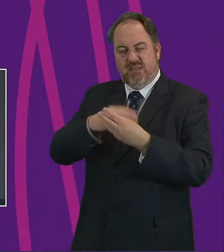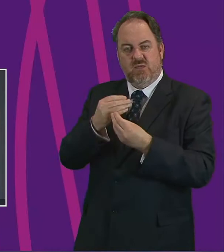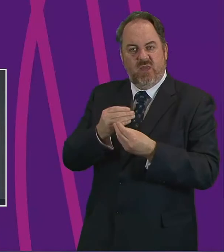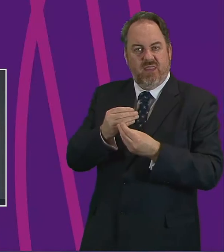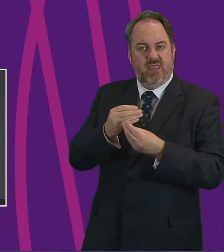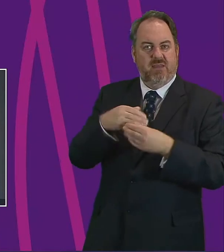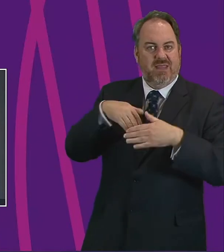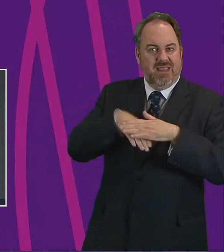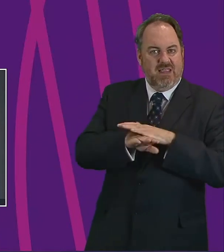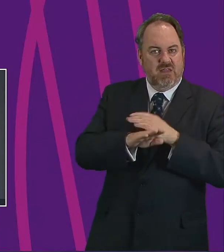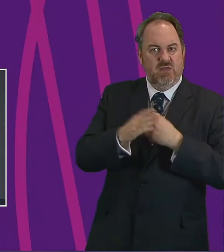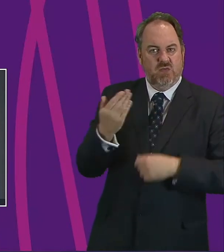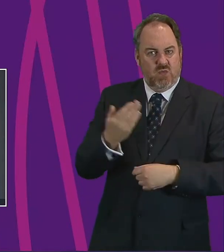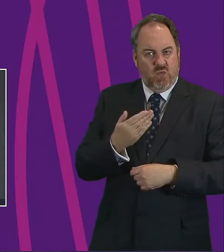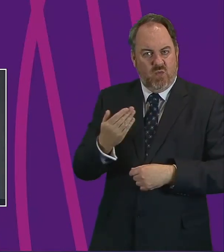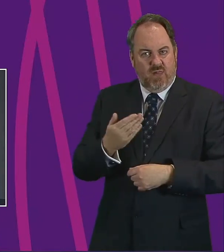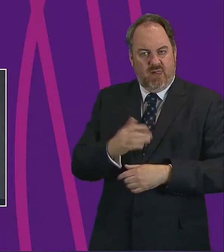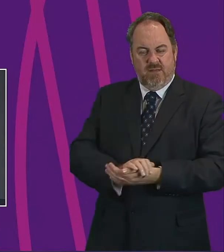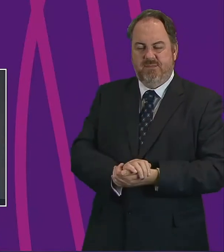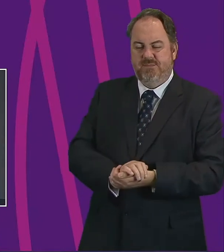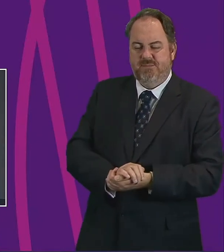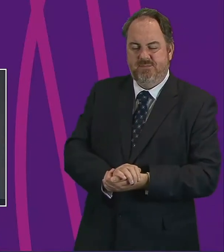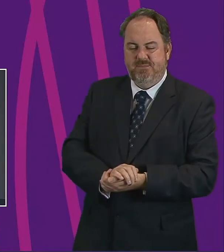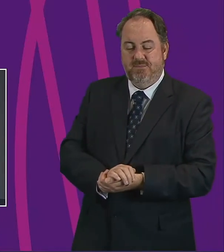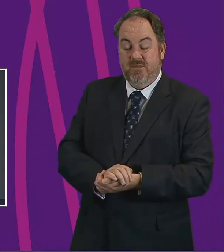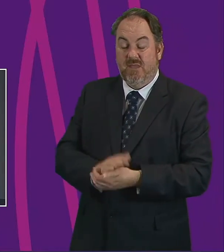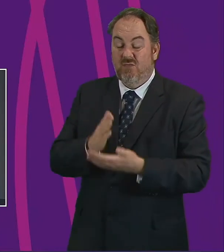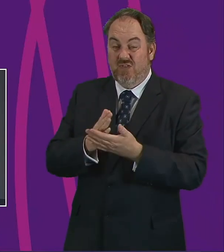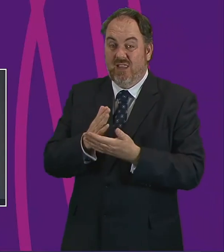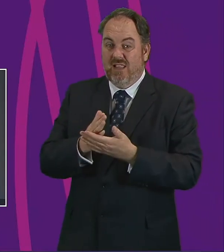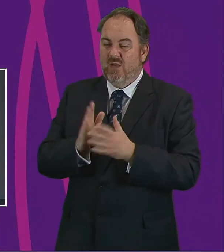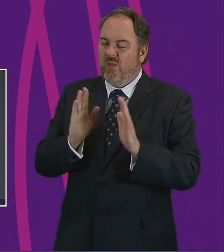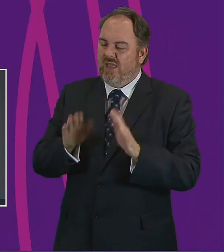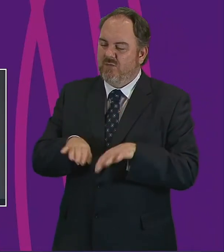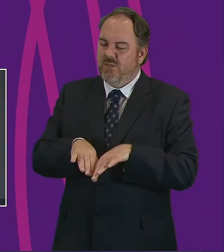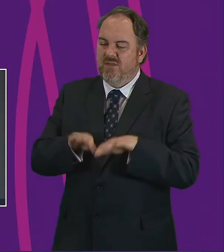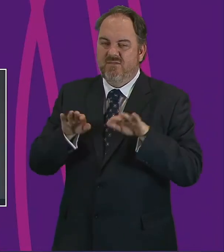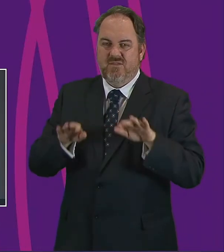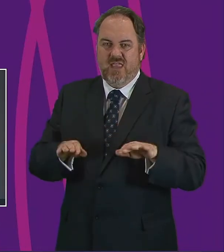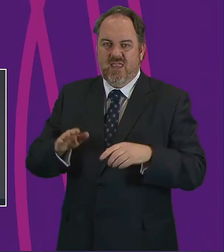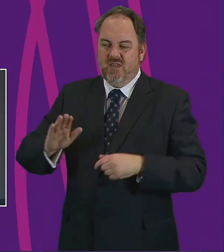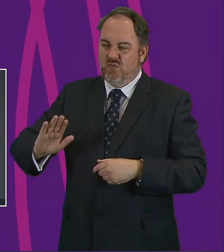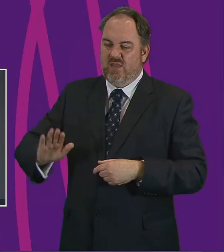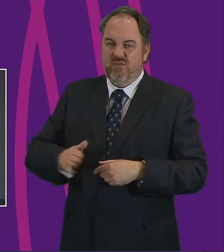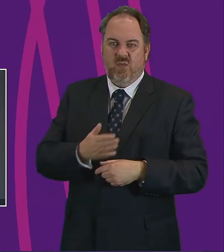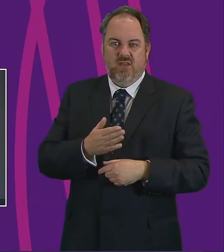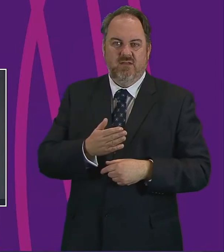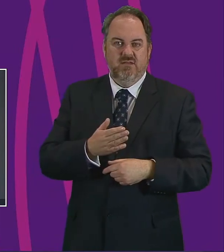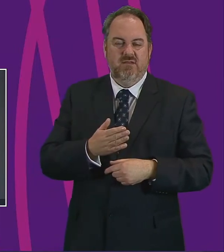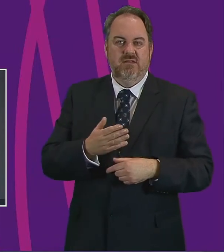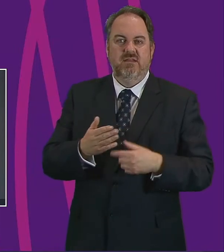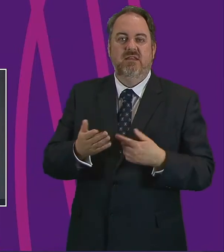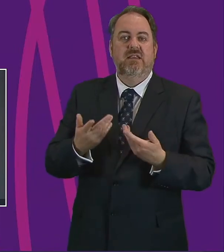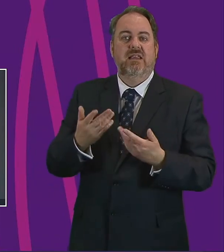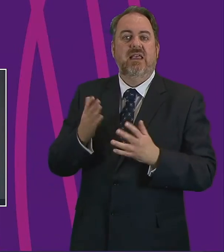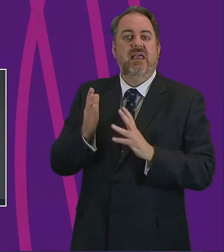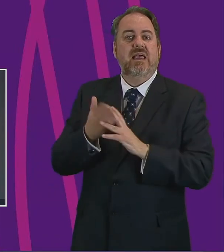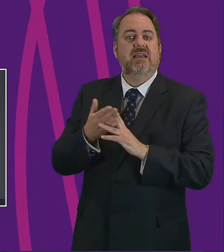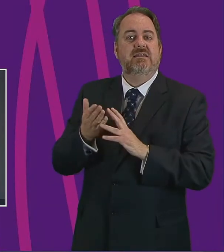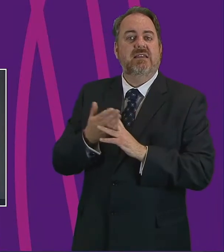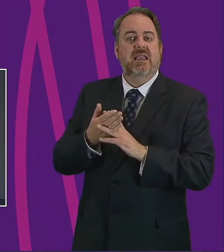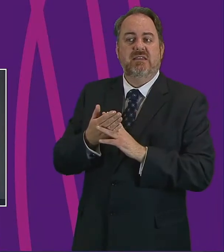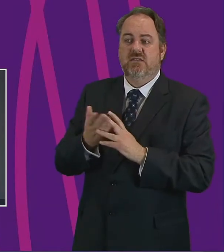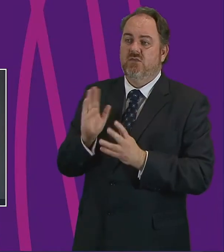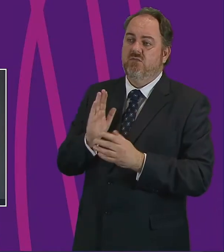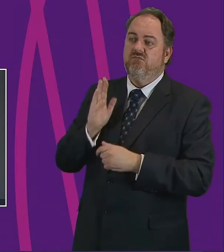On Mr Gibson's first point, there has to be equity of access to education for young people. It's one of the fundamental principles